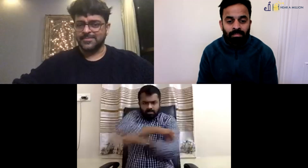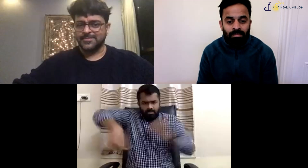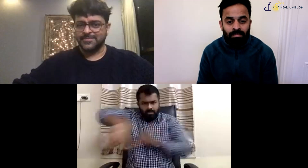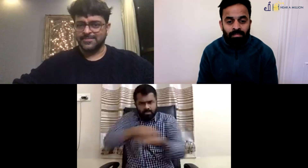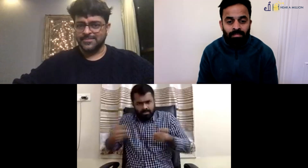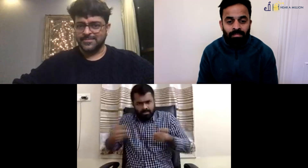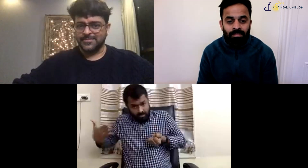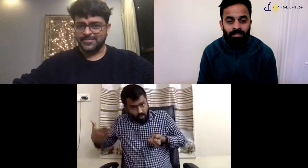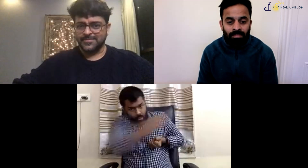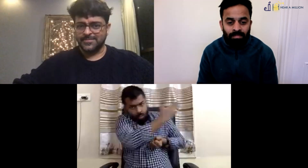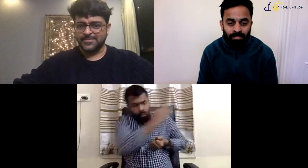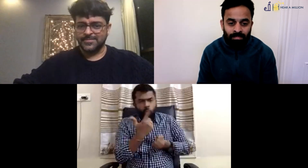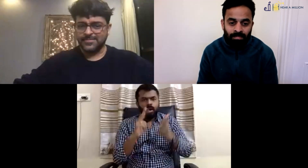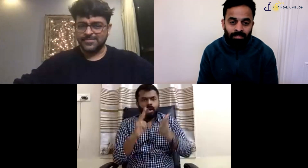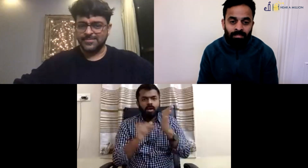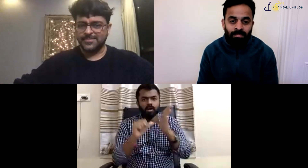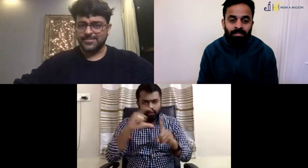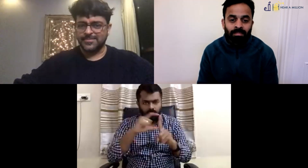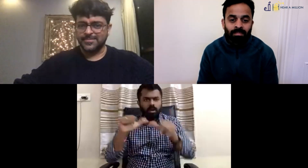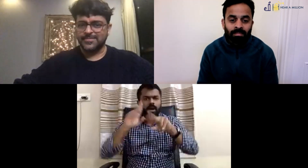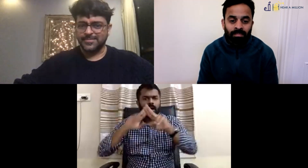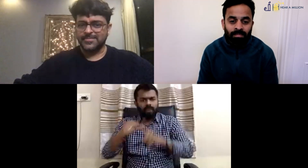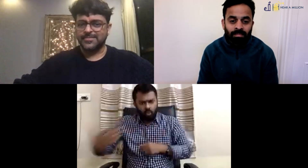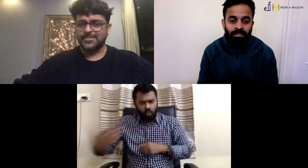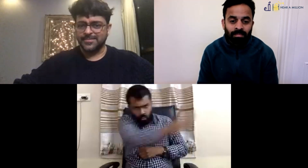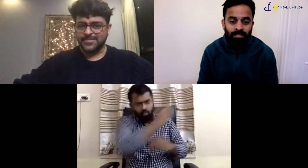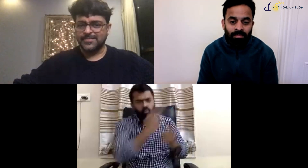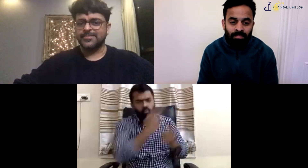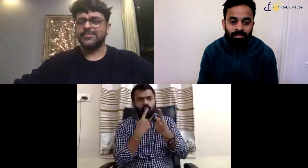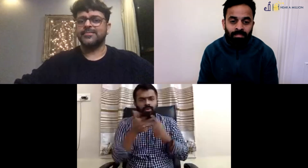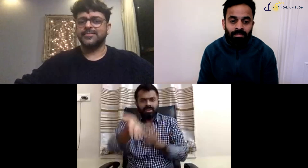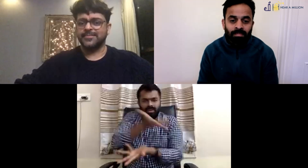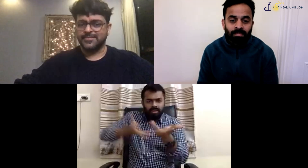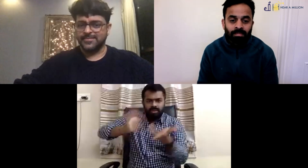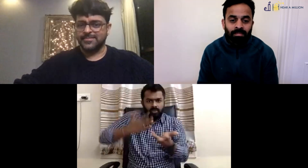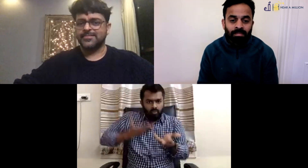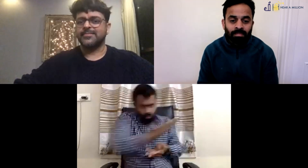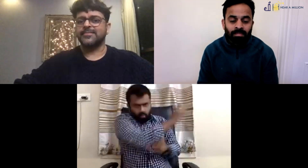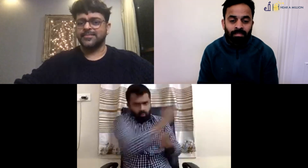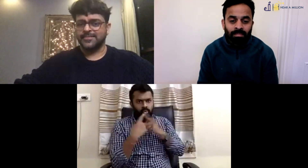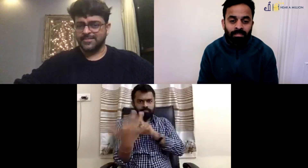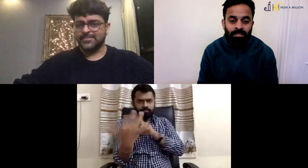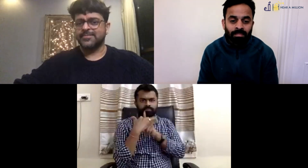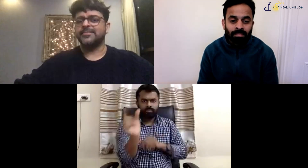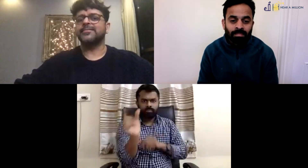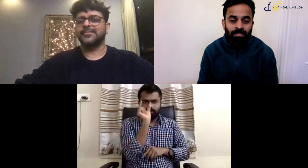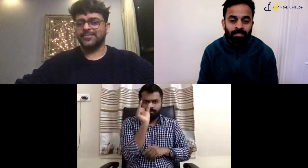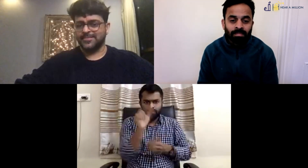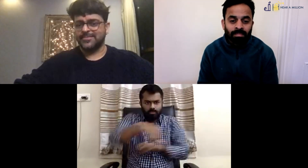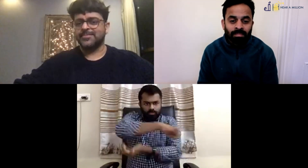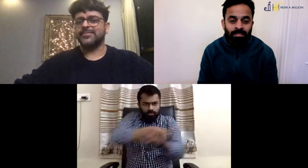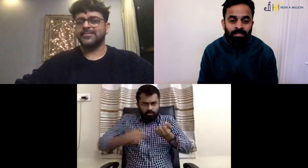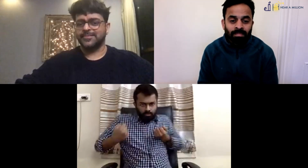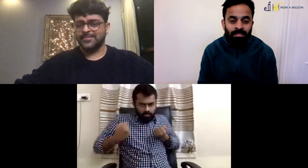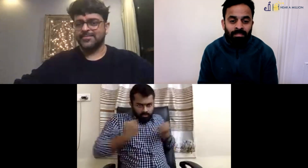just like the bus is taking a different route. Someone is doing NAD, someone's going to AIFT. Just go